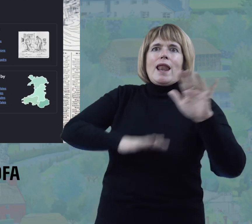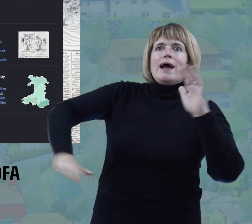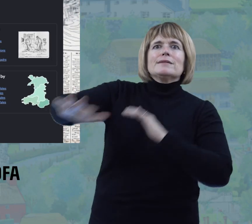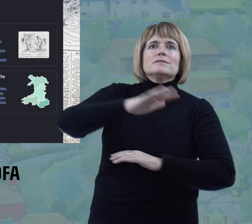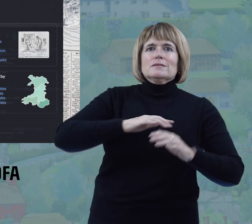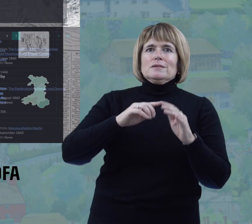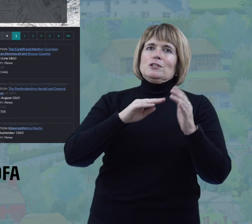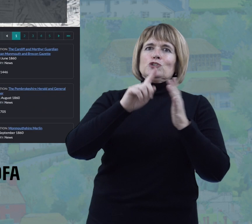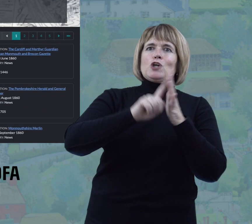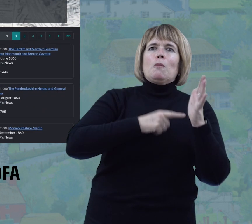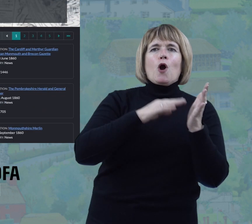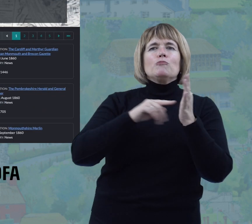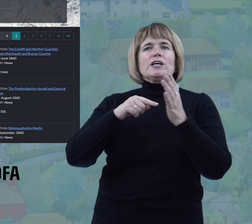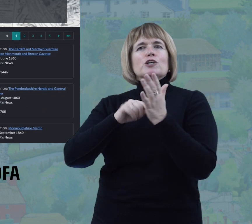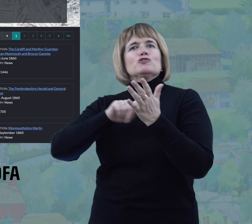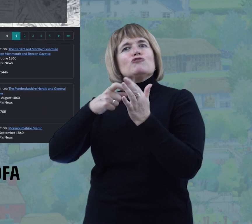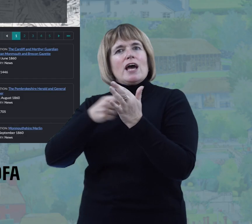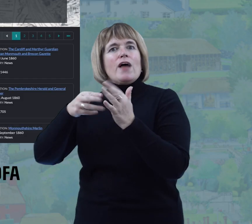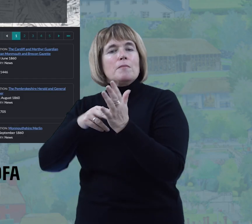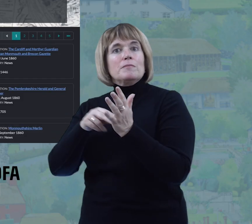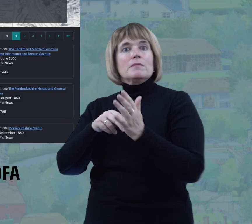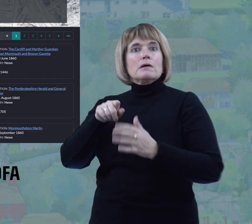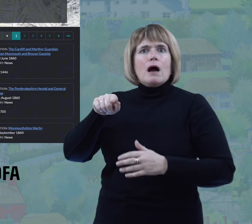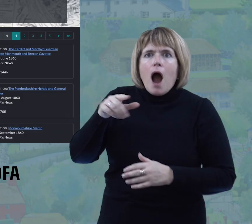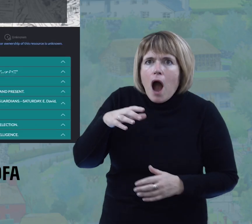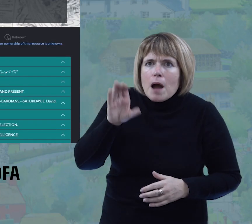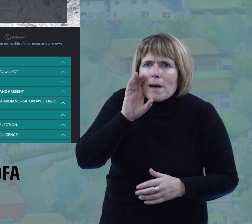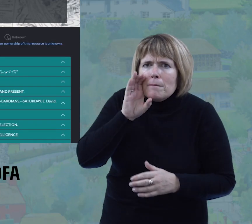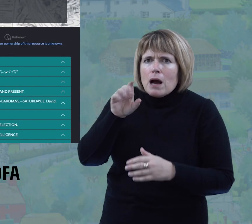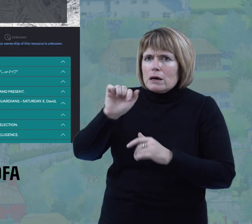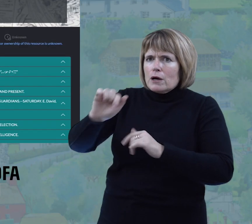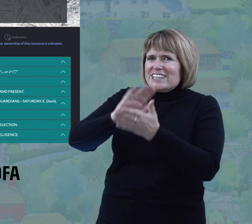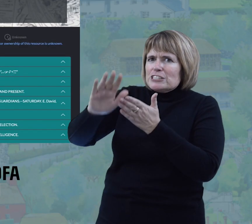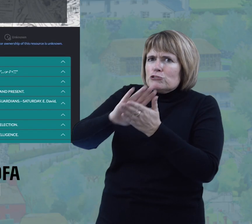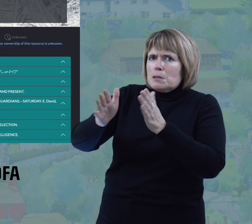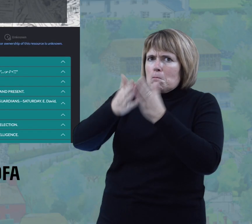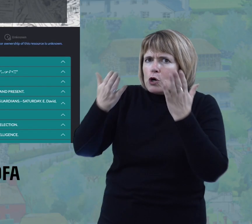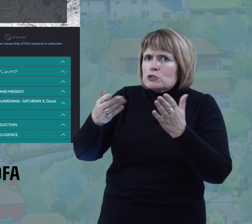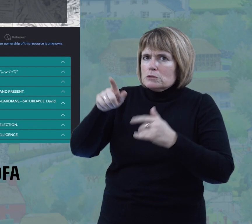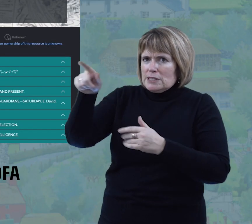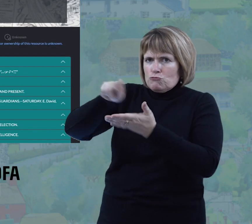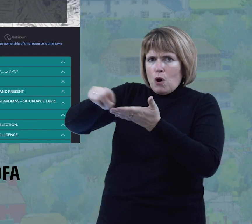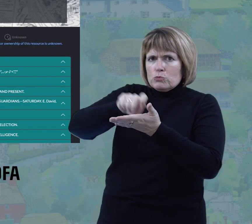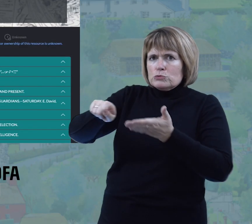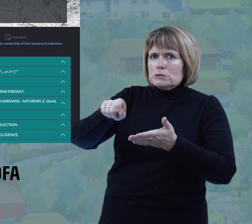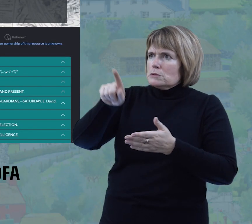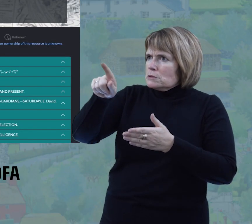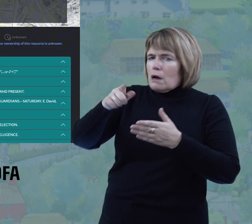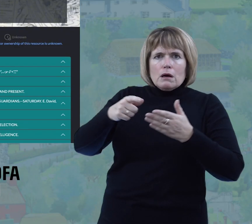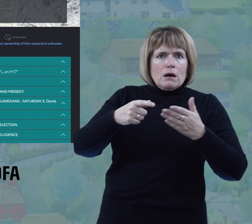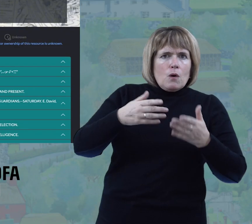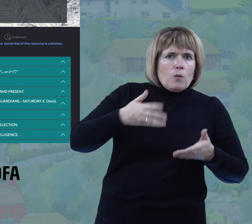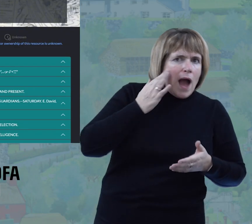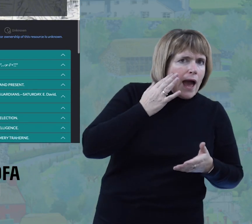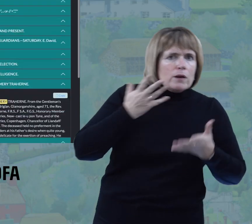landowner, John Montgomery Traherne. When we search his name, the newspapers tell us about all the history books he wrote and when